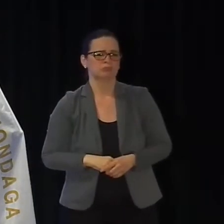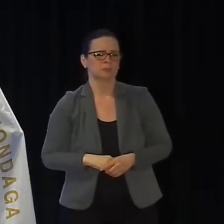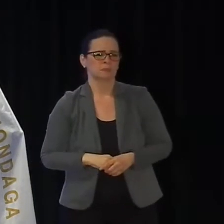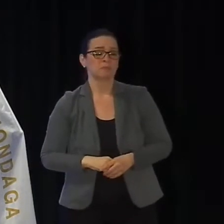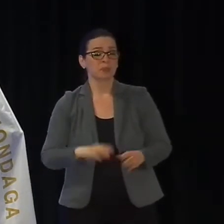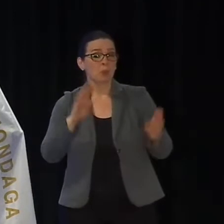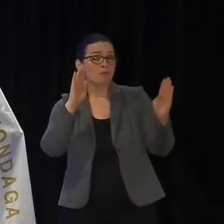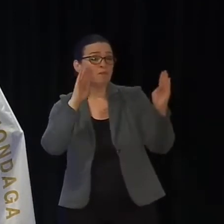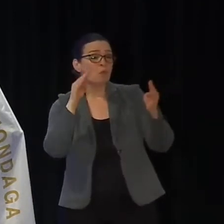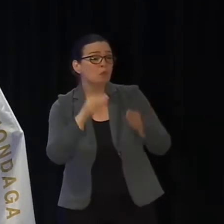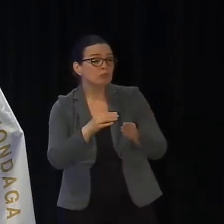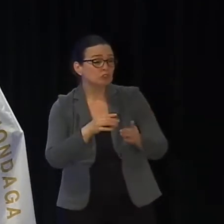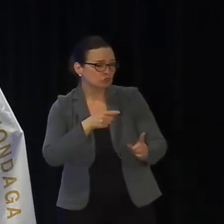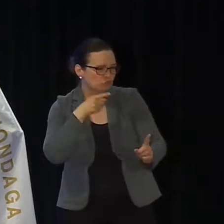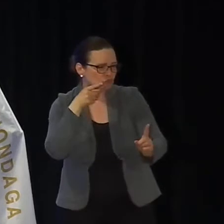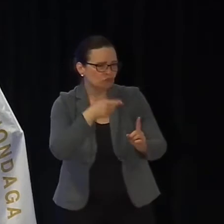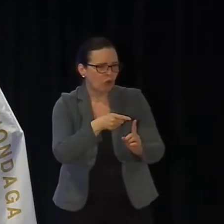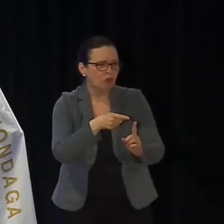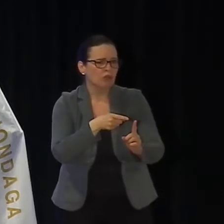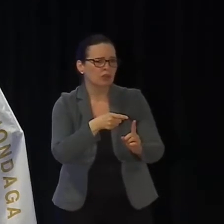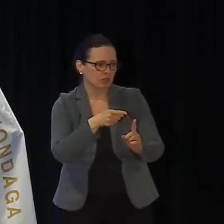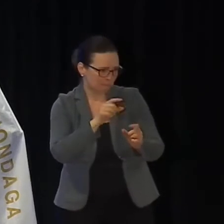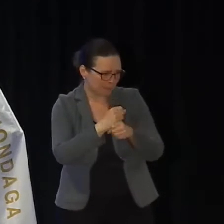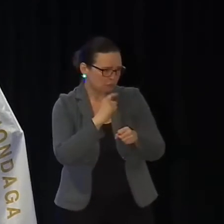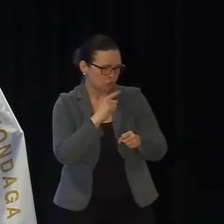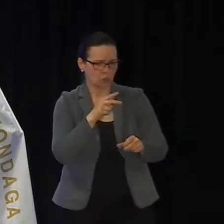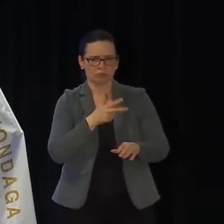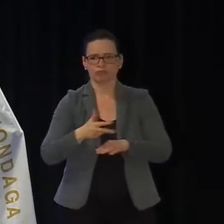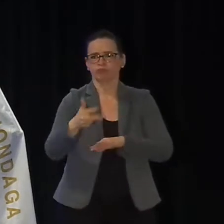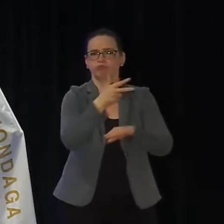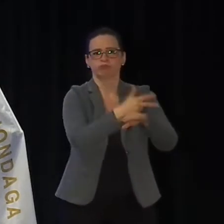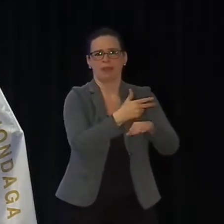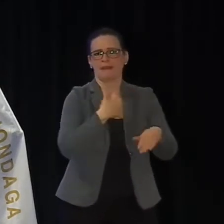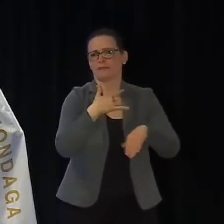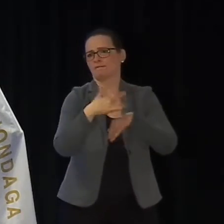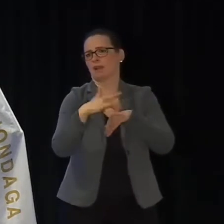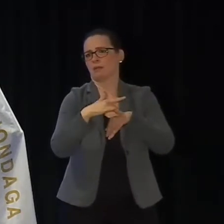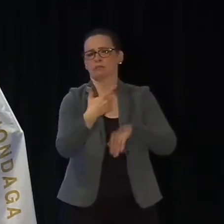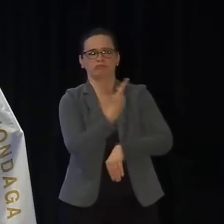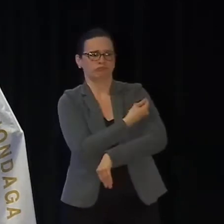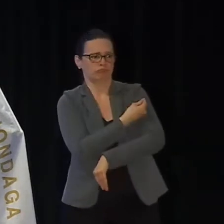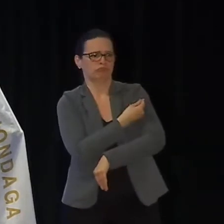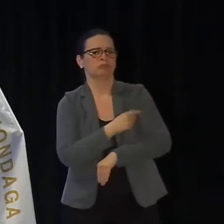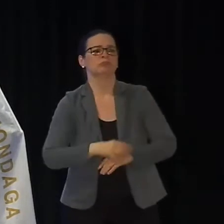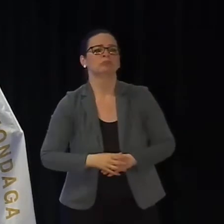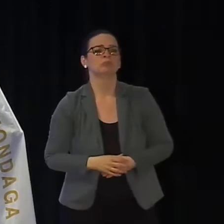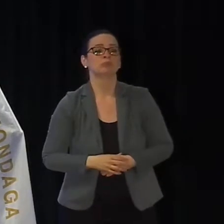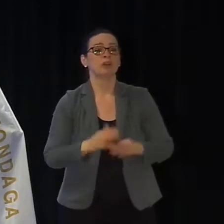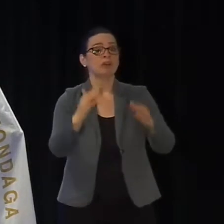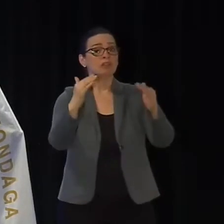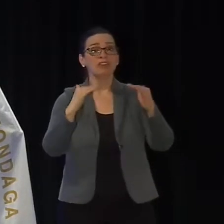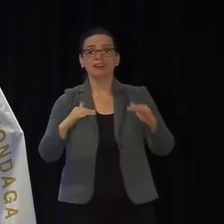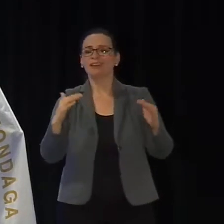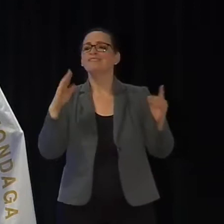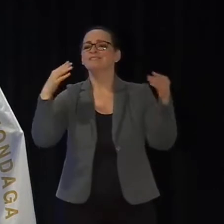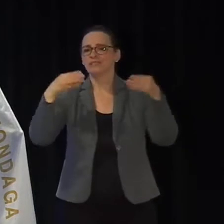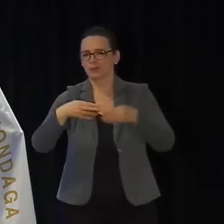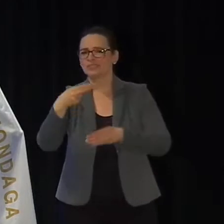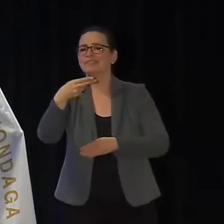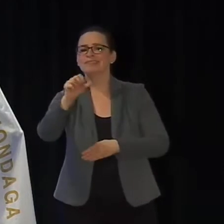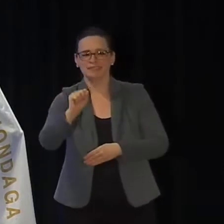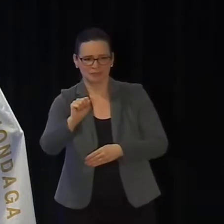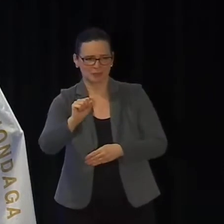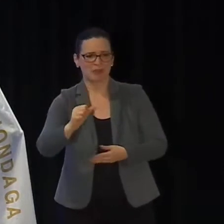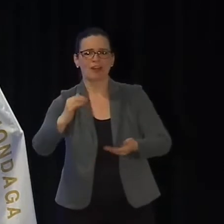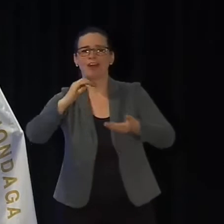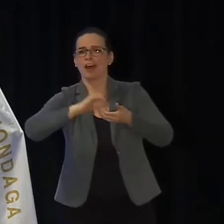vaccine to where we see cases. We then will work with high schools, most likely, to talk